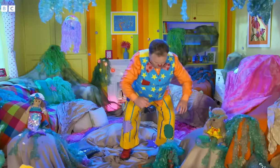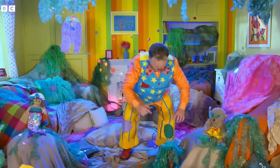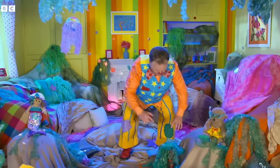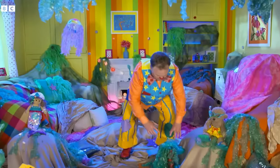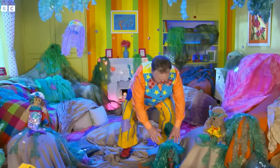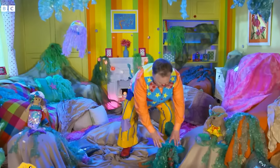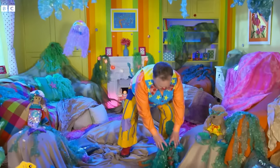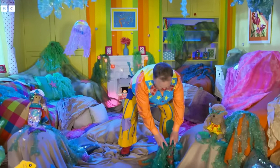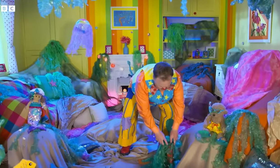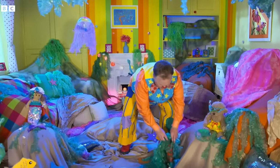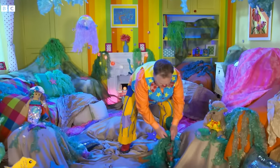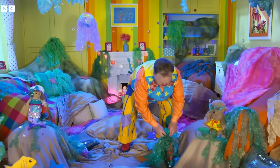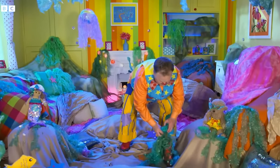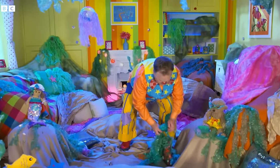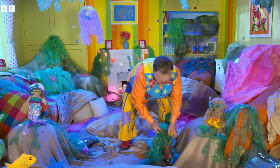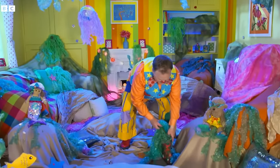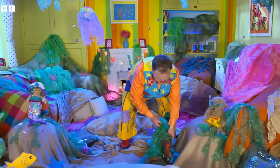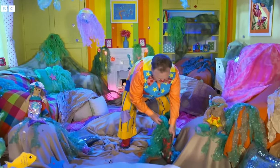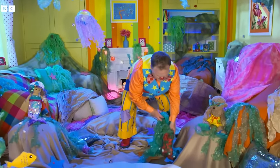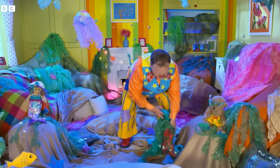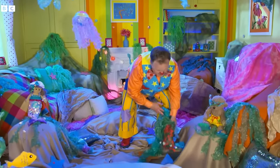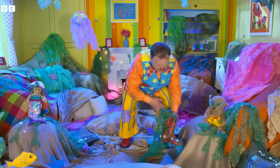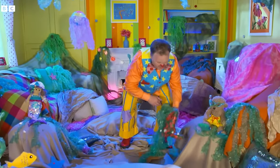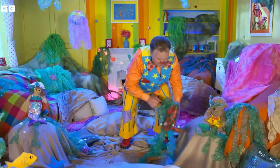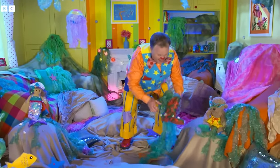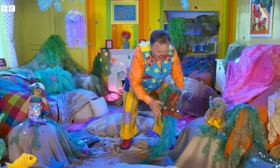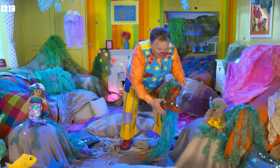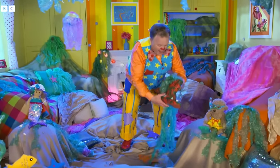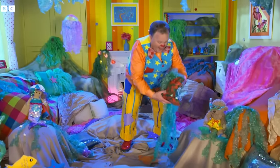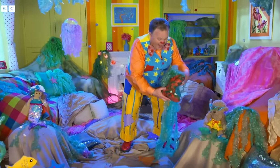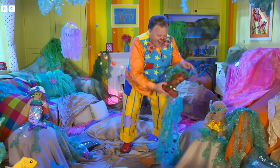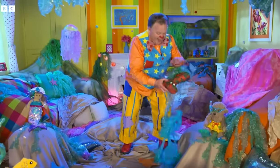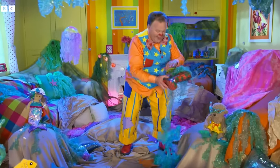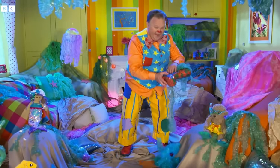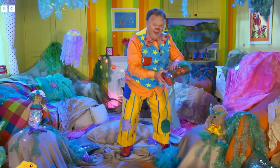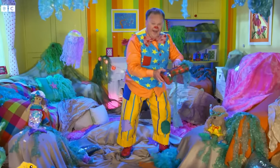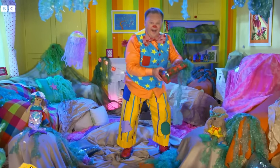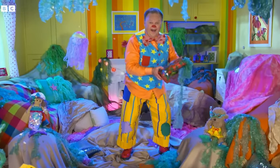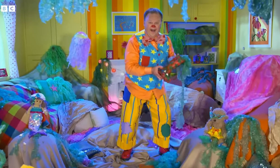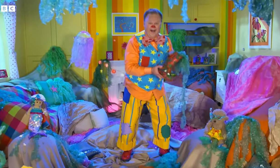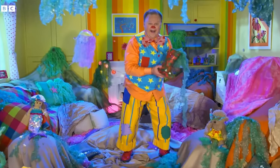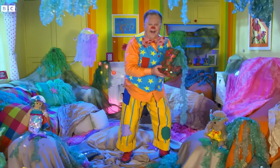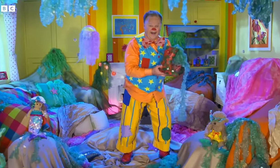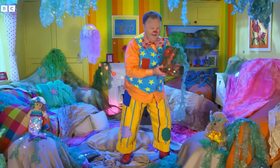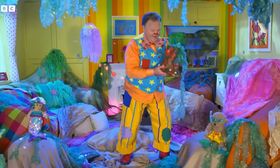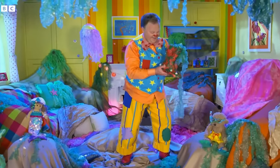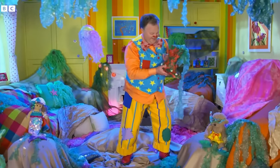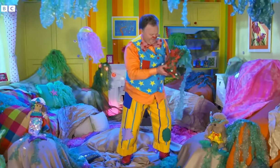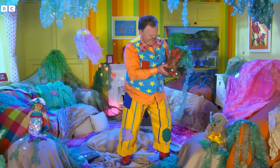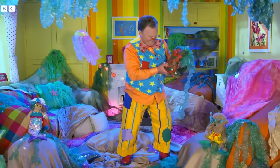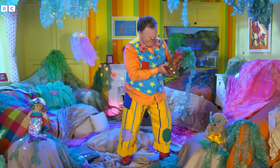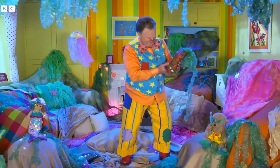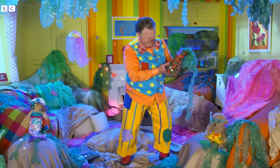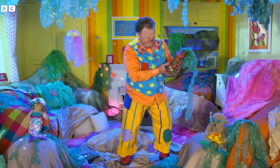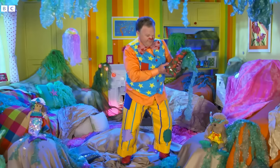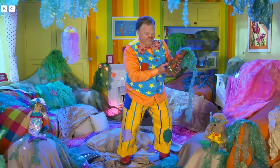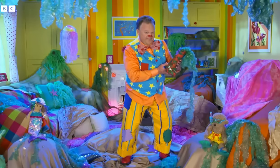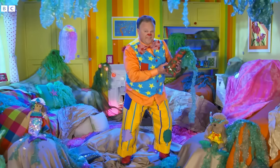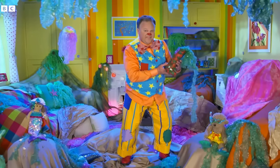What have you found? Let's see, shall we? Oh. Is it treasure, Mr.